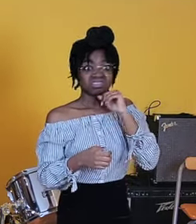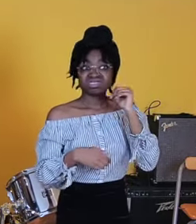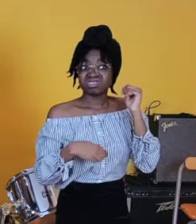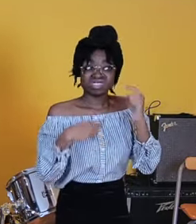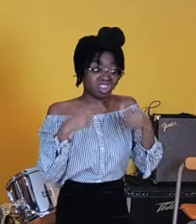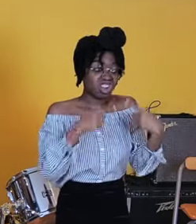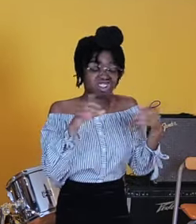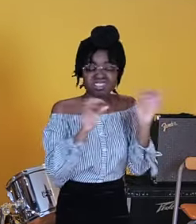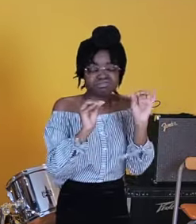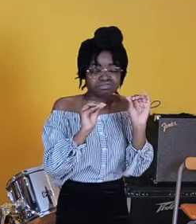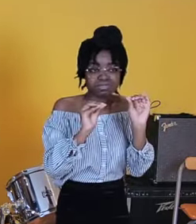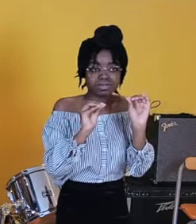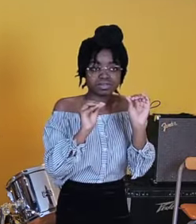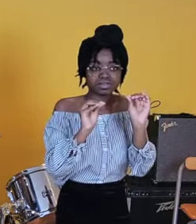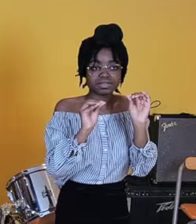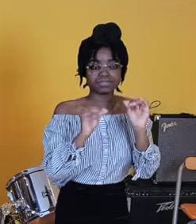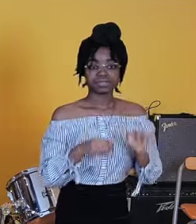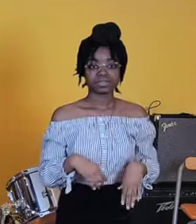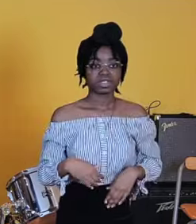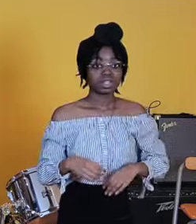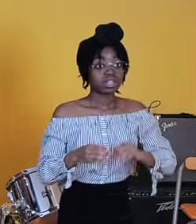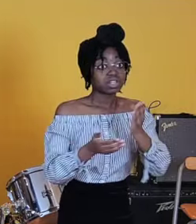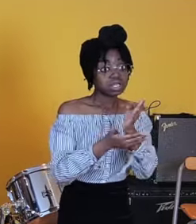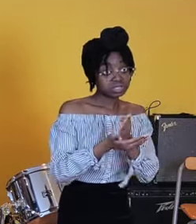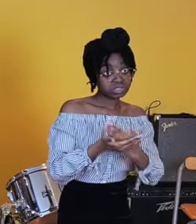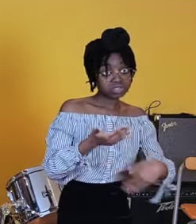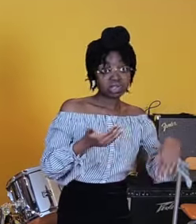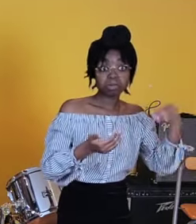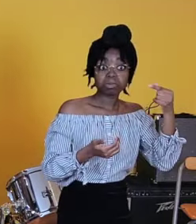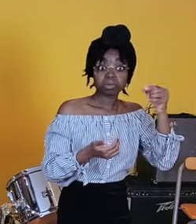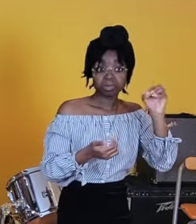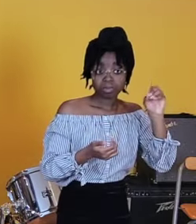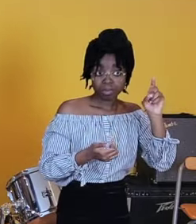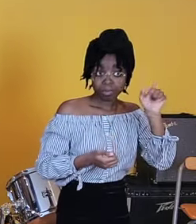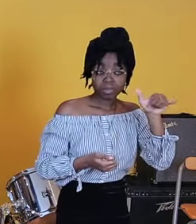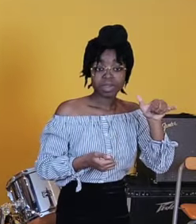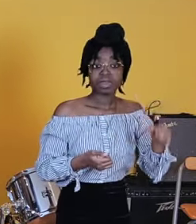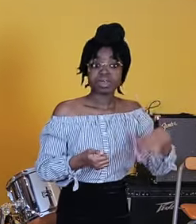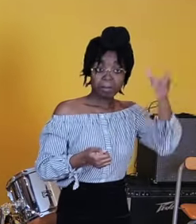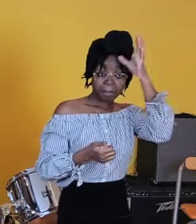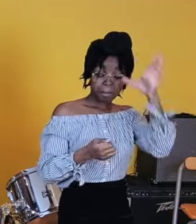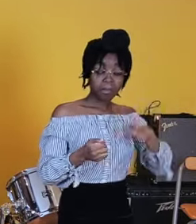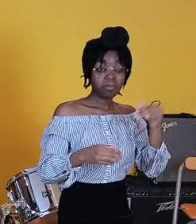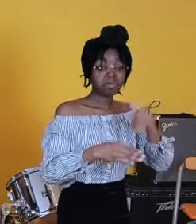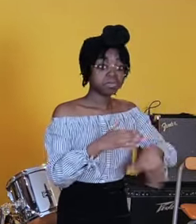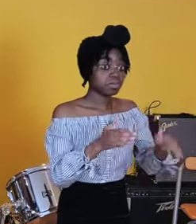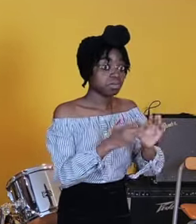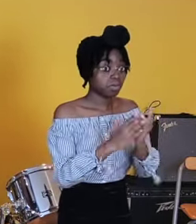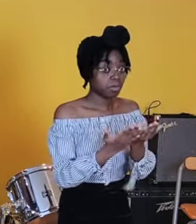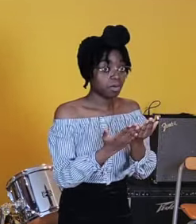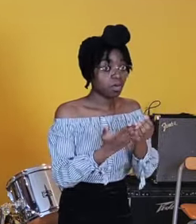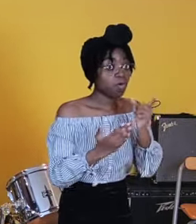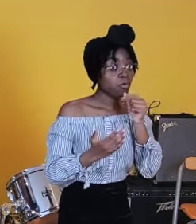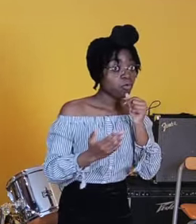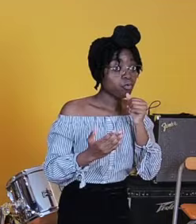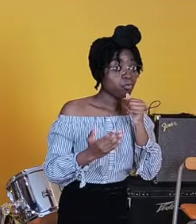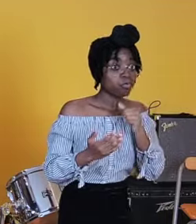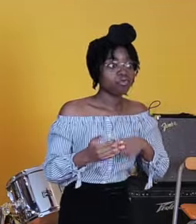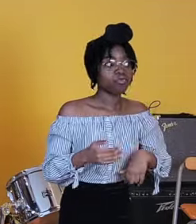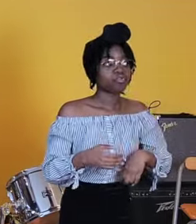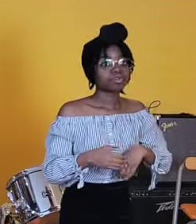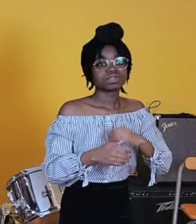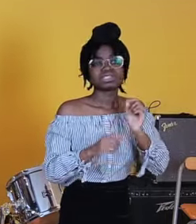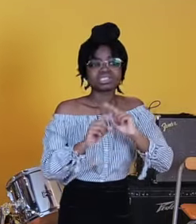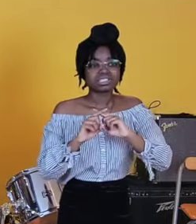then there are some godly men in the Bible as well who, unlike Jesus, were fathers. For